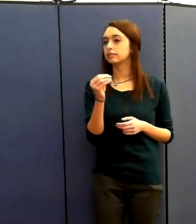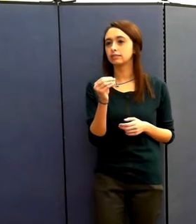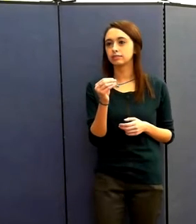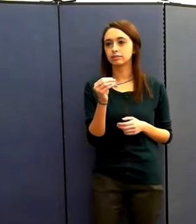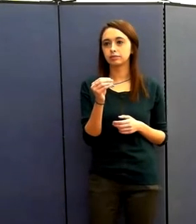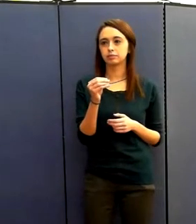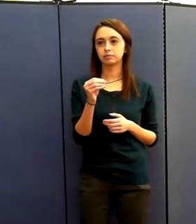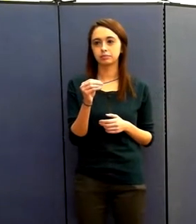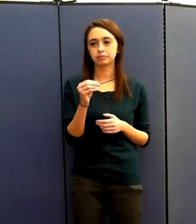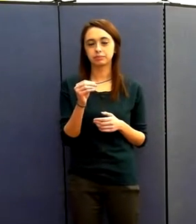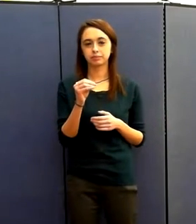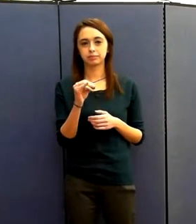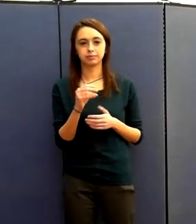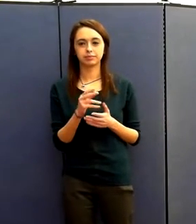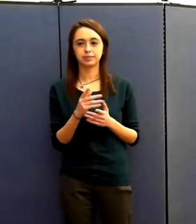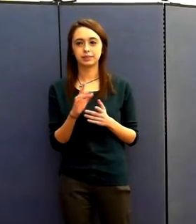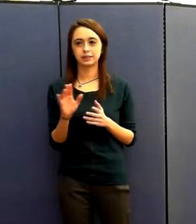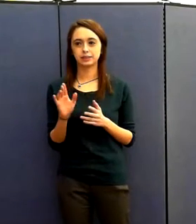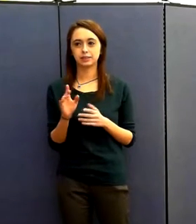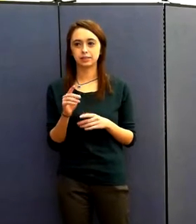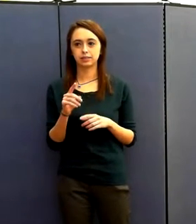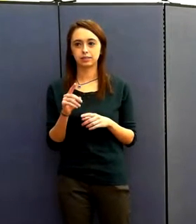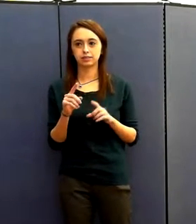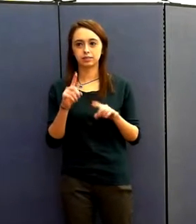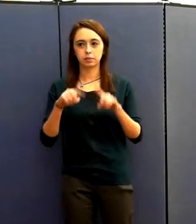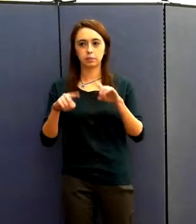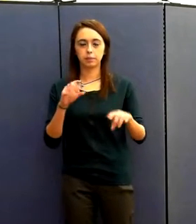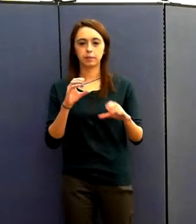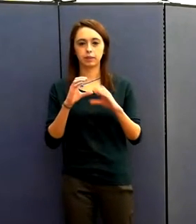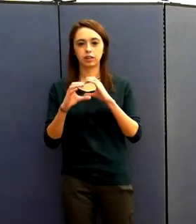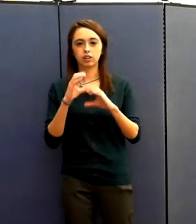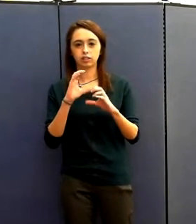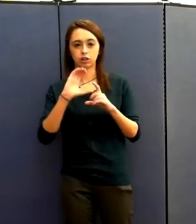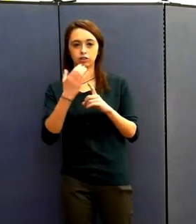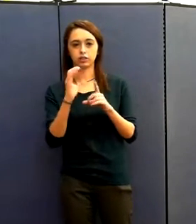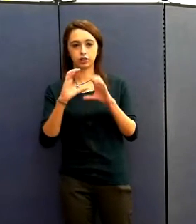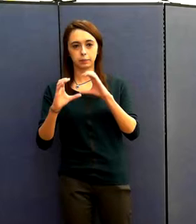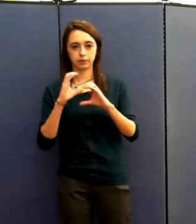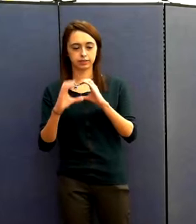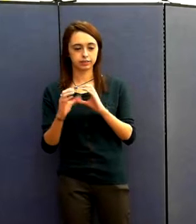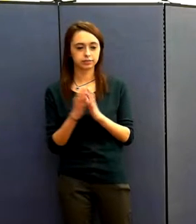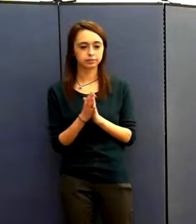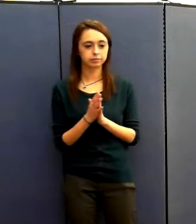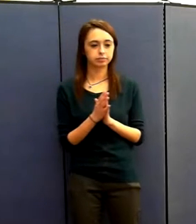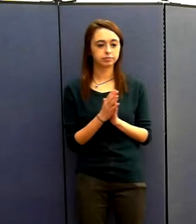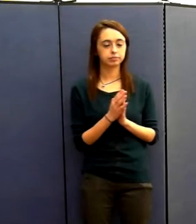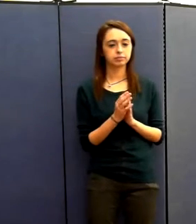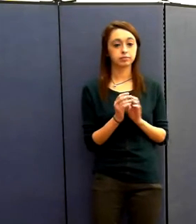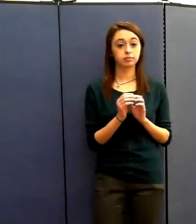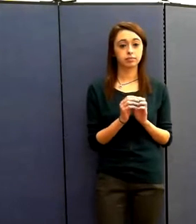And to give a little background on what I mean when I'm talking about femmes or queer